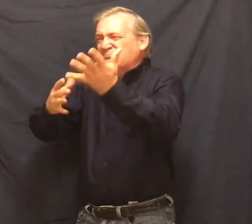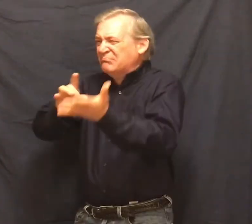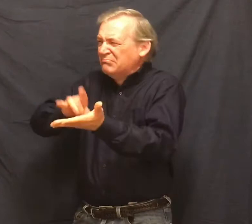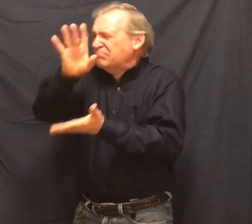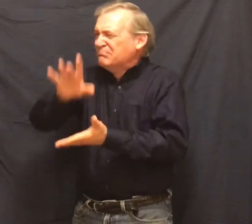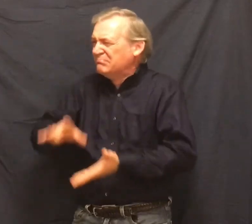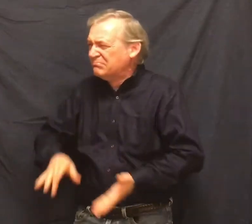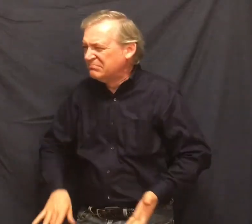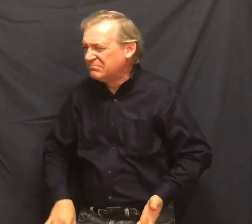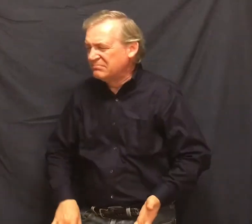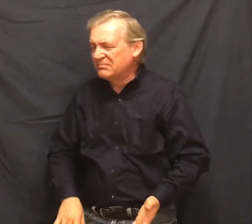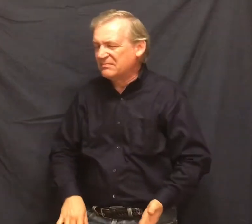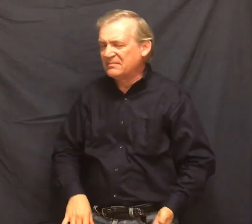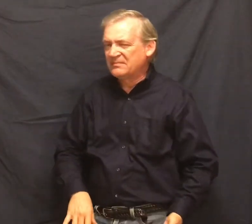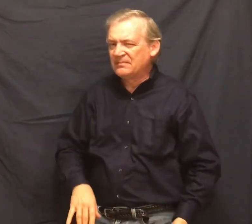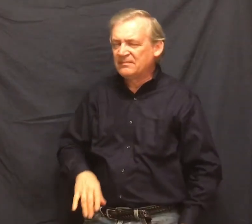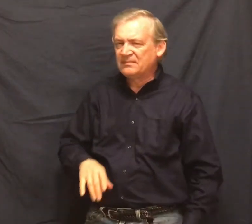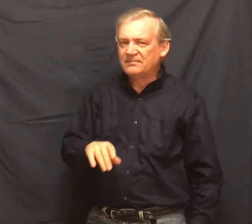Candy rolled to the edge of his bunk.